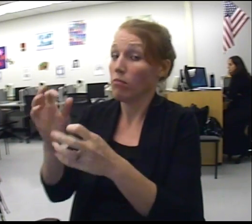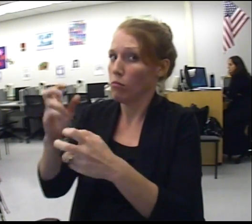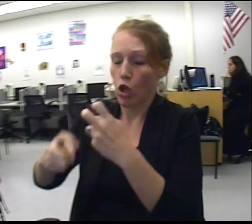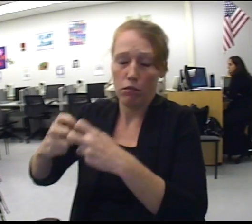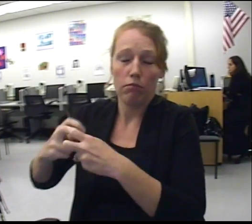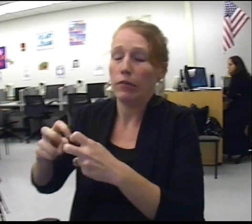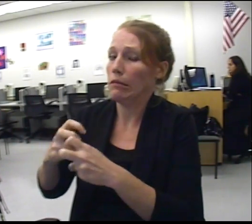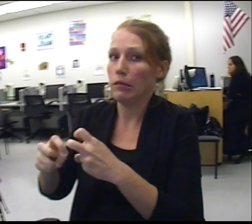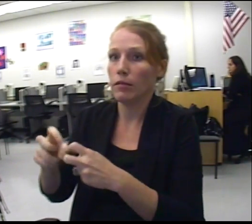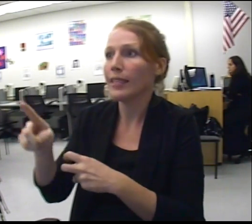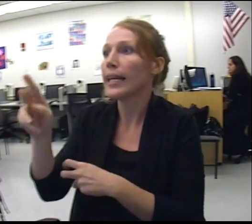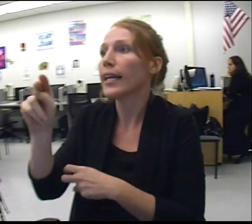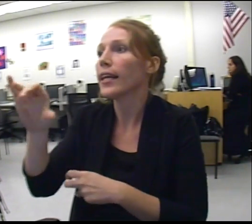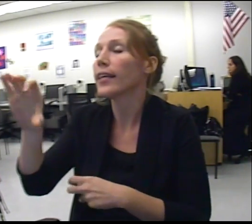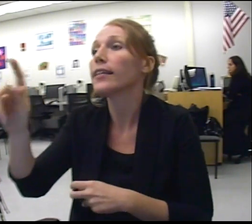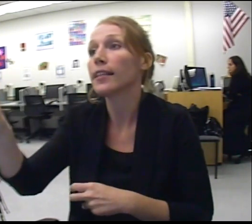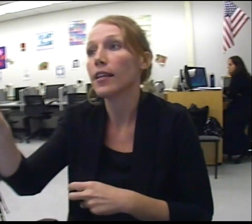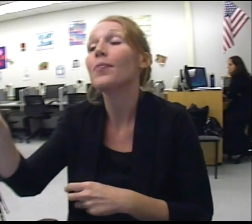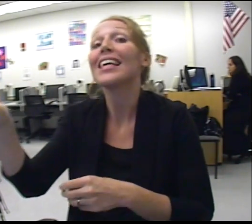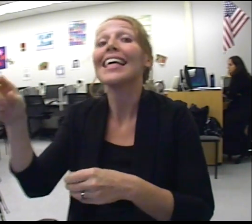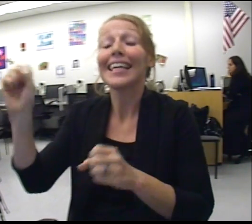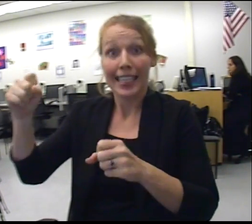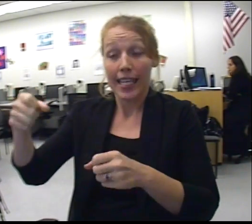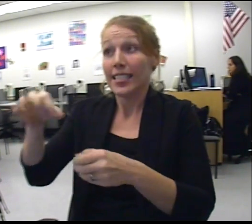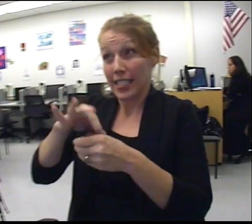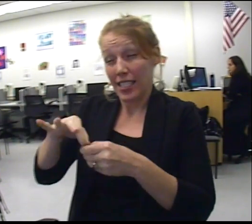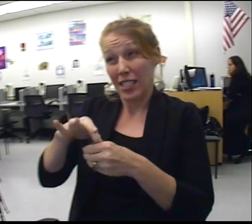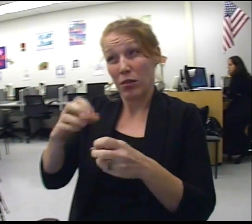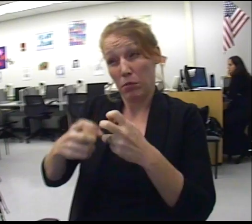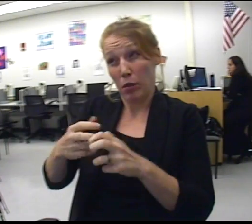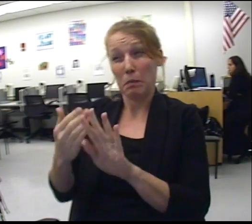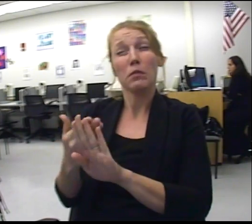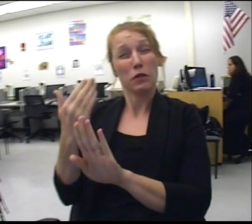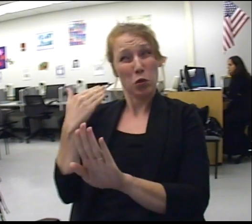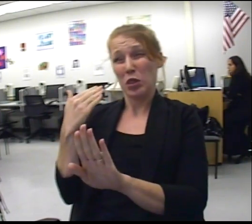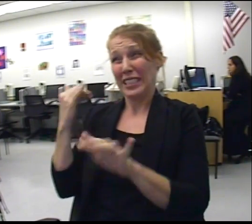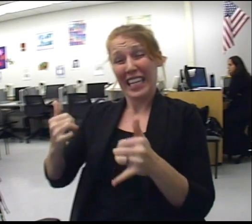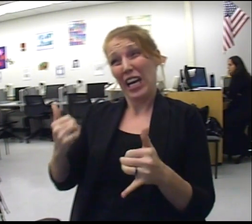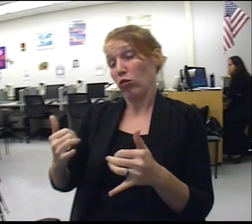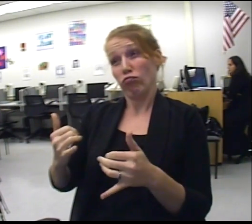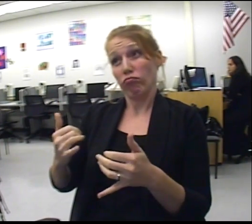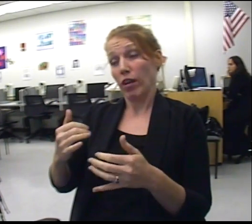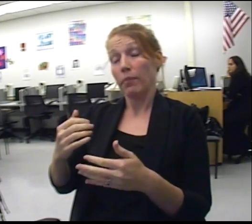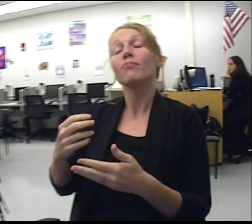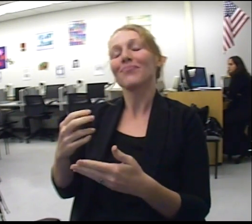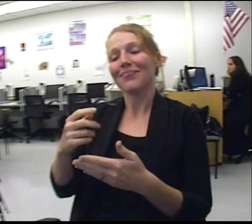Okay, tea was a problem earlier, wasn't it? We didn't want to pay that tax on tea. Tim?